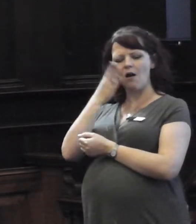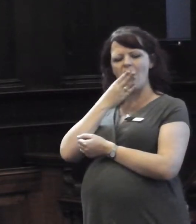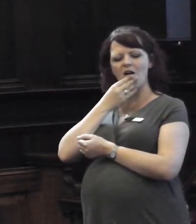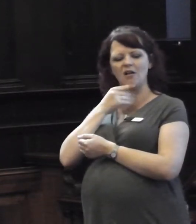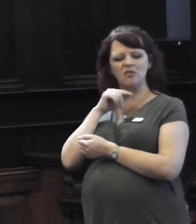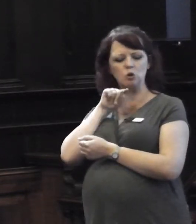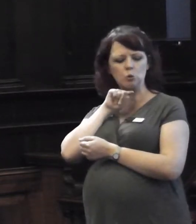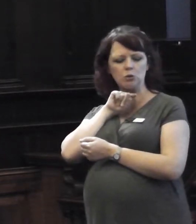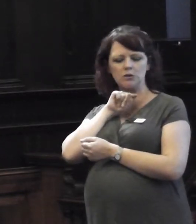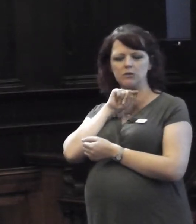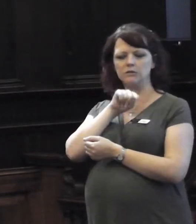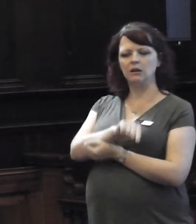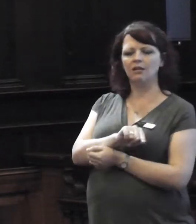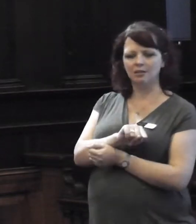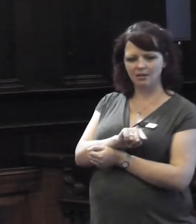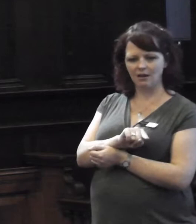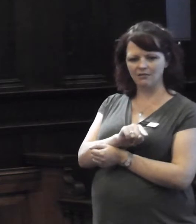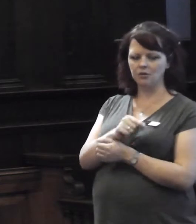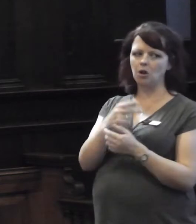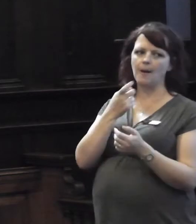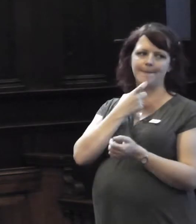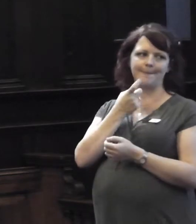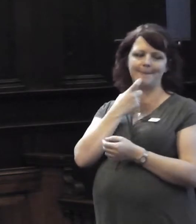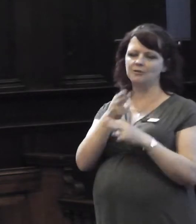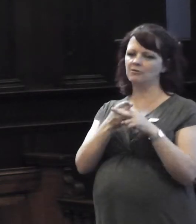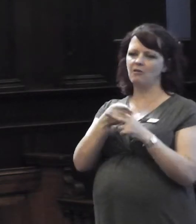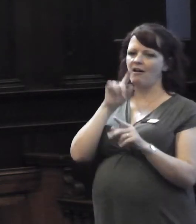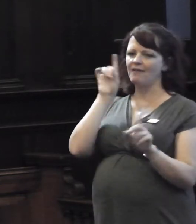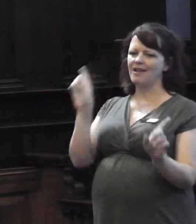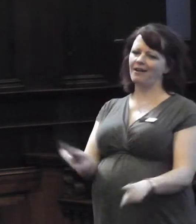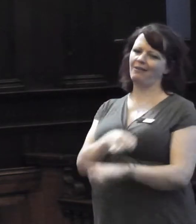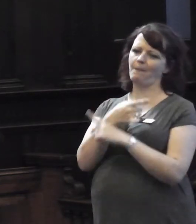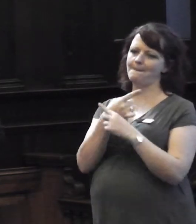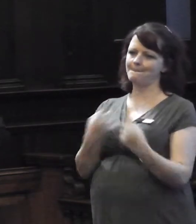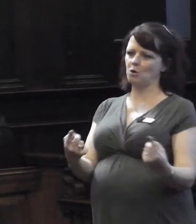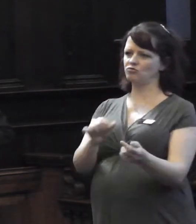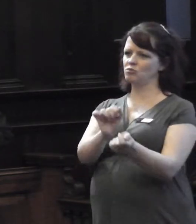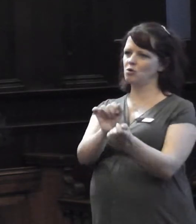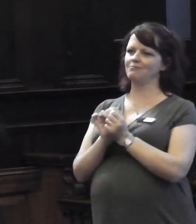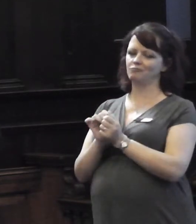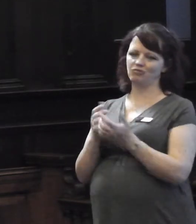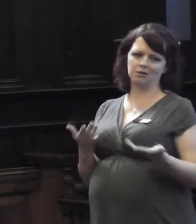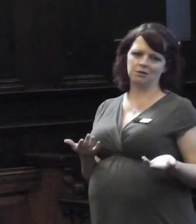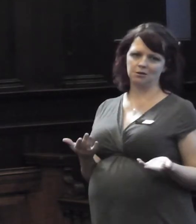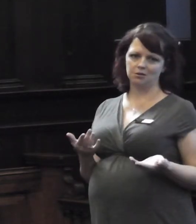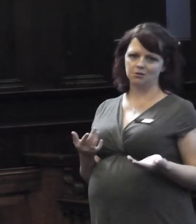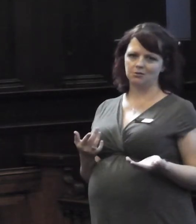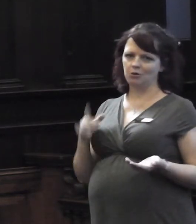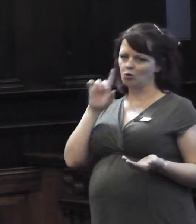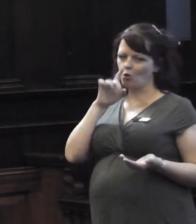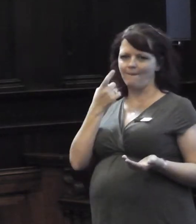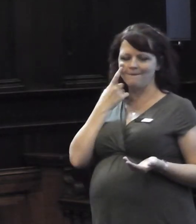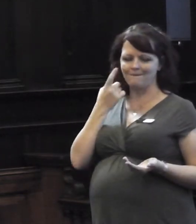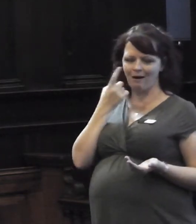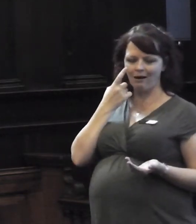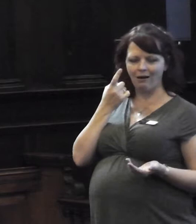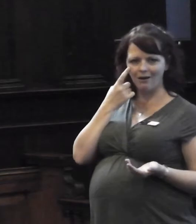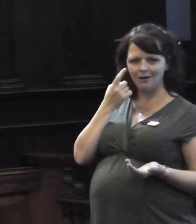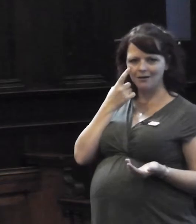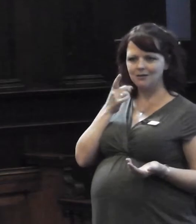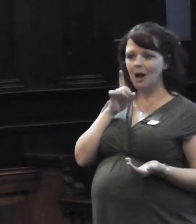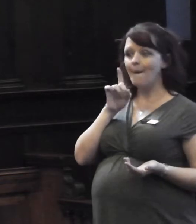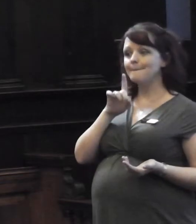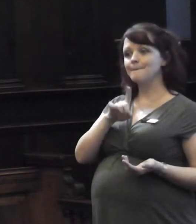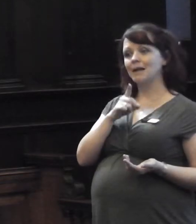metal knife is impossible to come by in the daily prison routine. However,